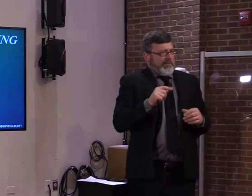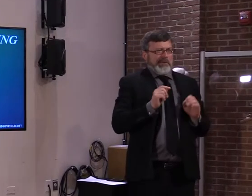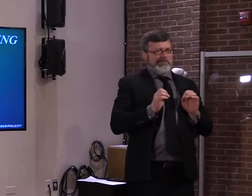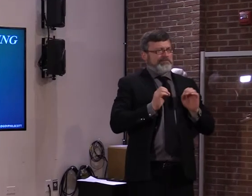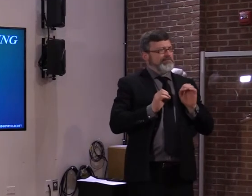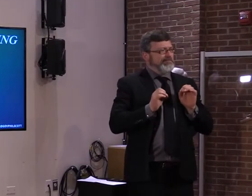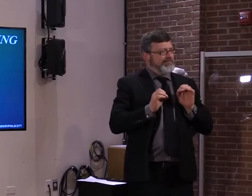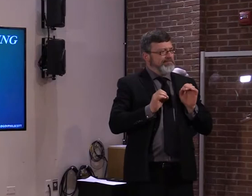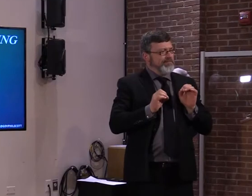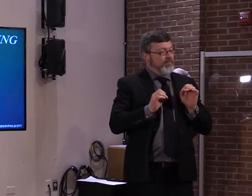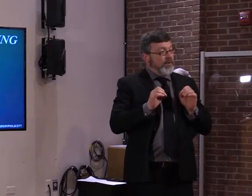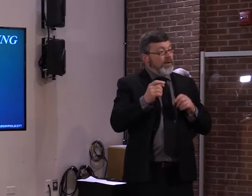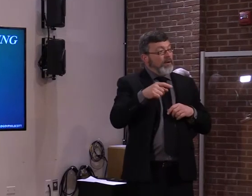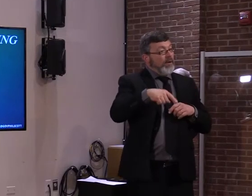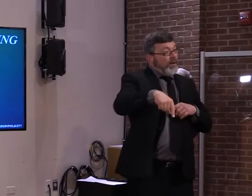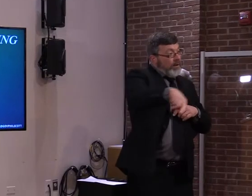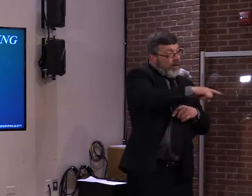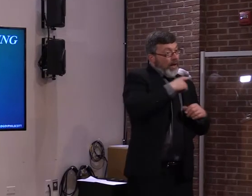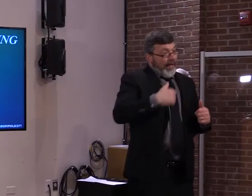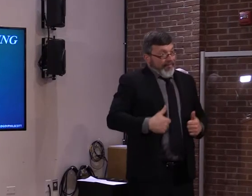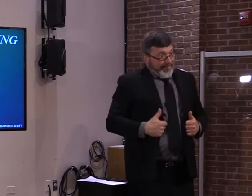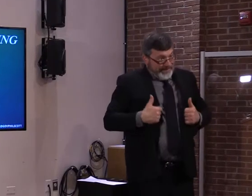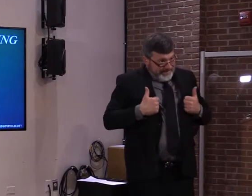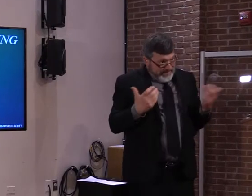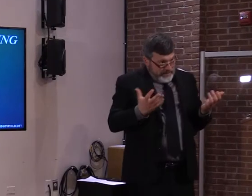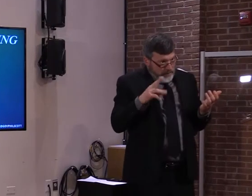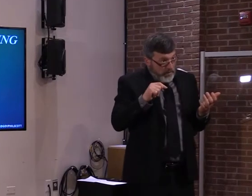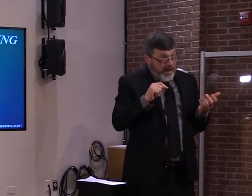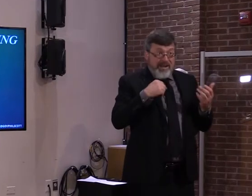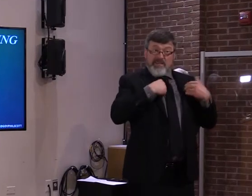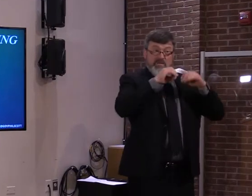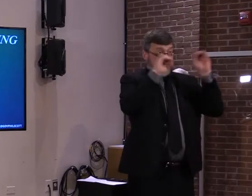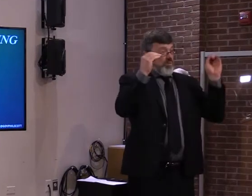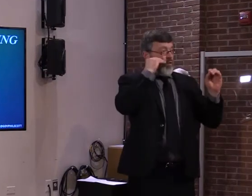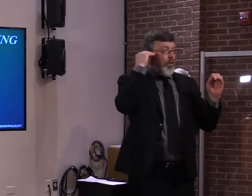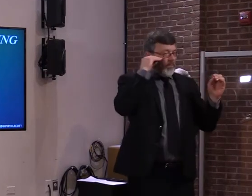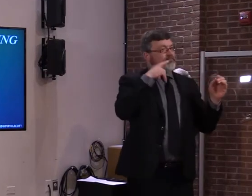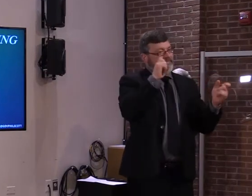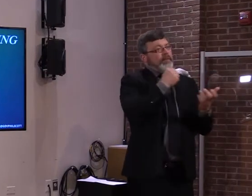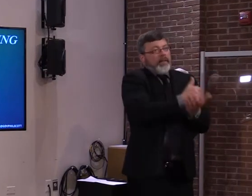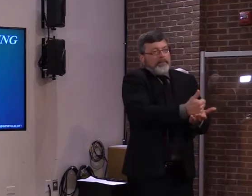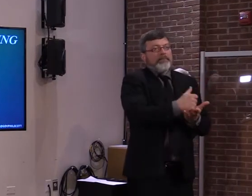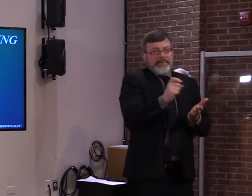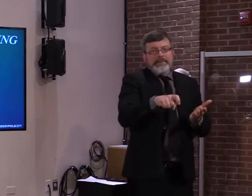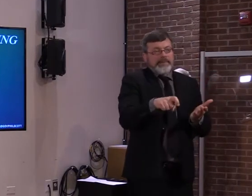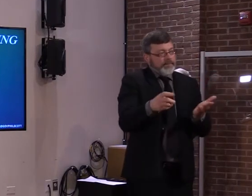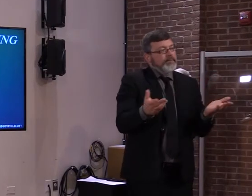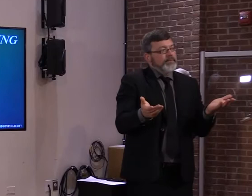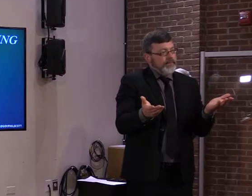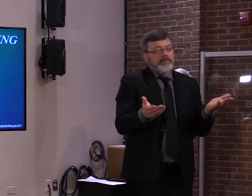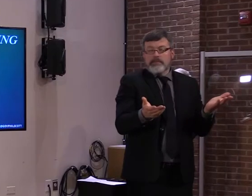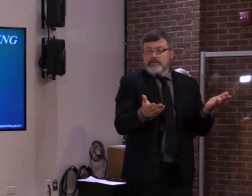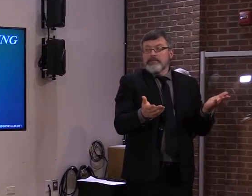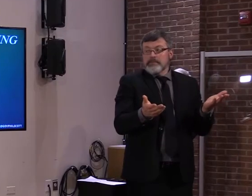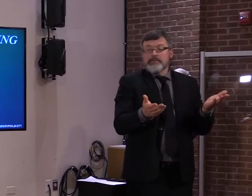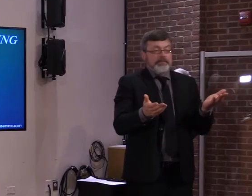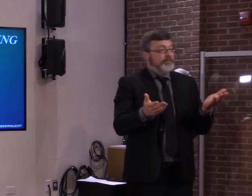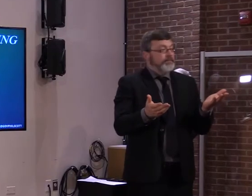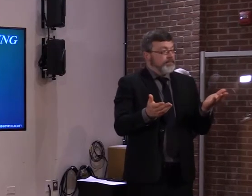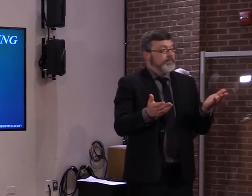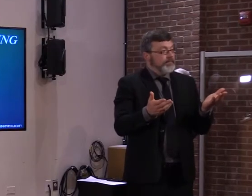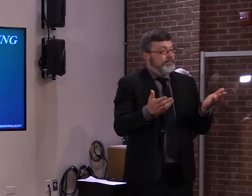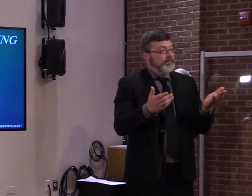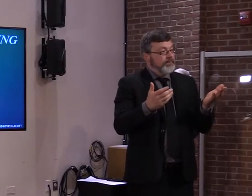see in the state. And while I'm at it as well, I agree with Secretary Smith, we could use some help